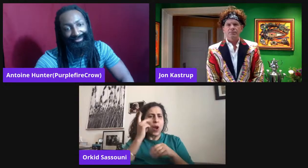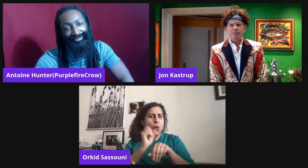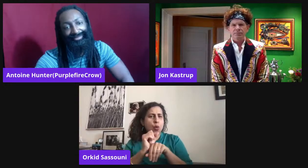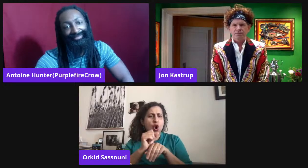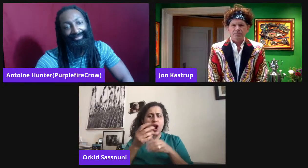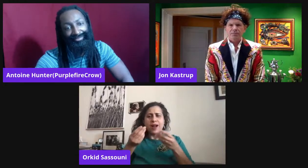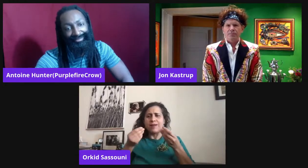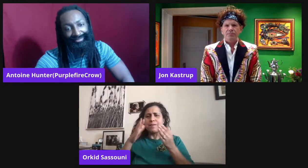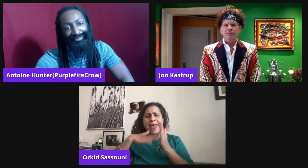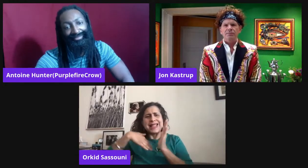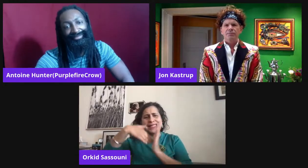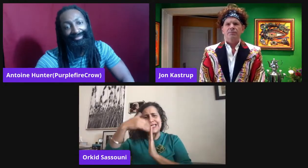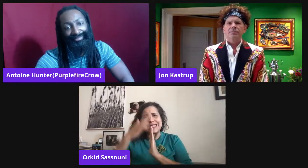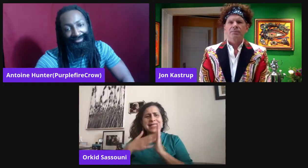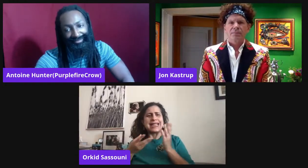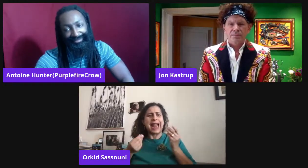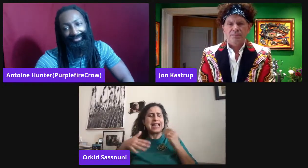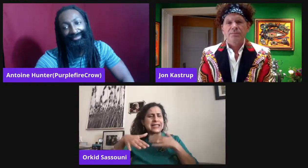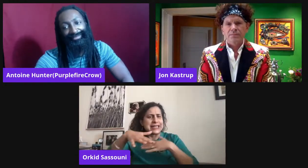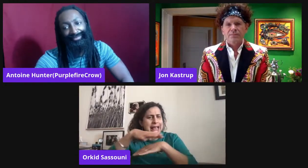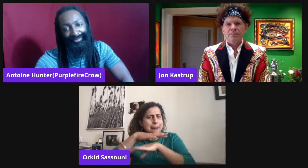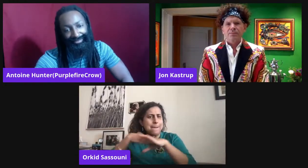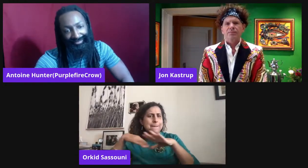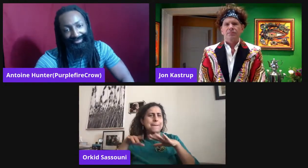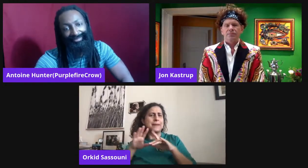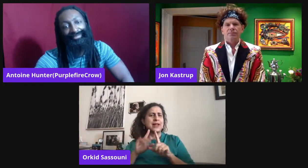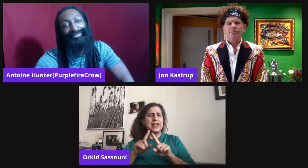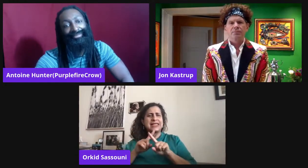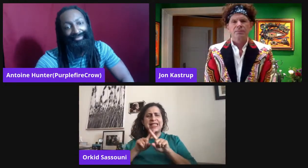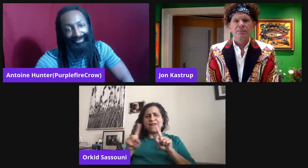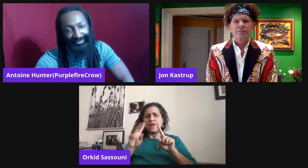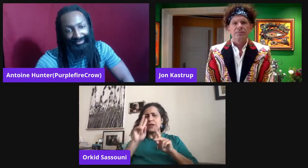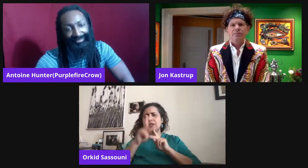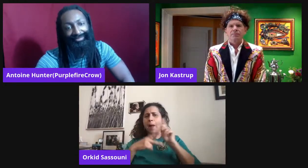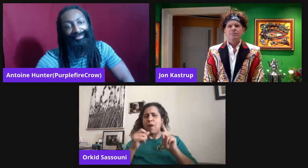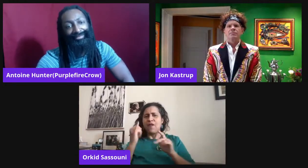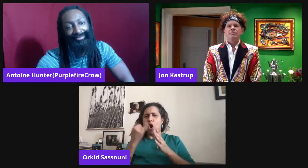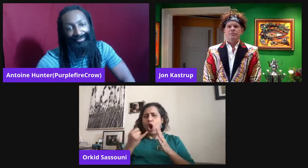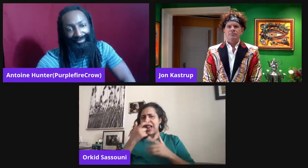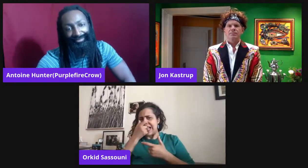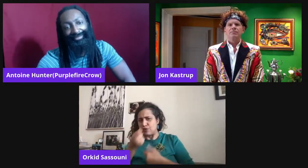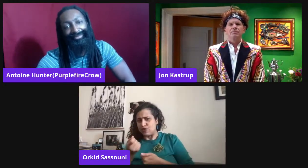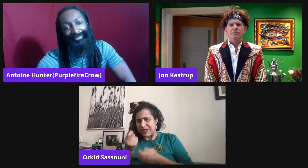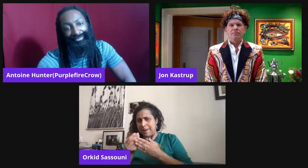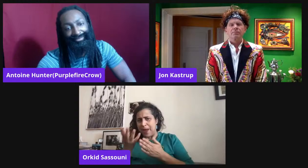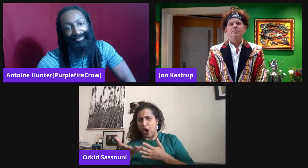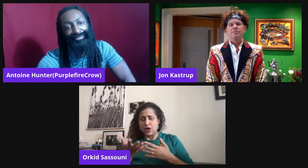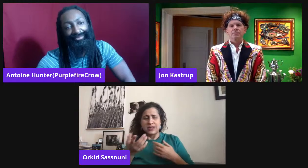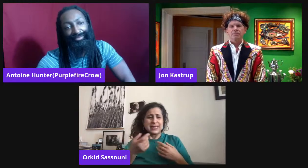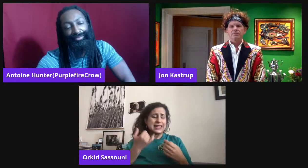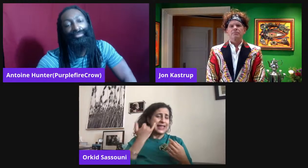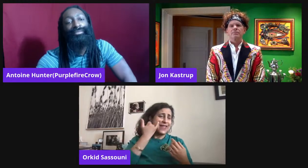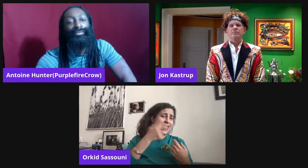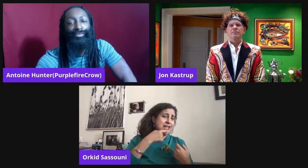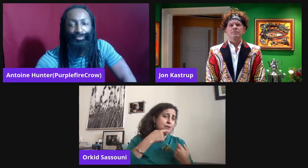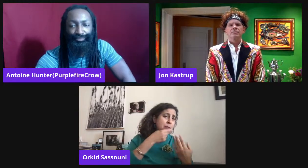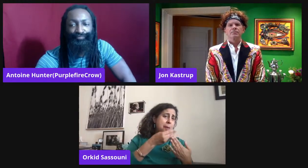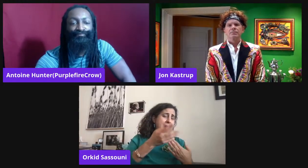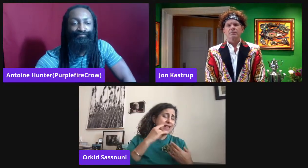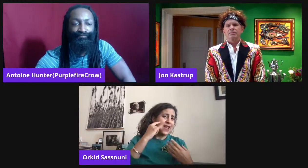local college that showed portraits, paintings, landscapes, different types of arts that you